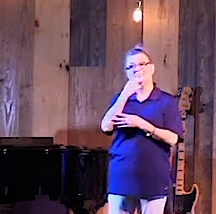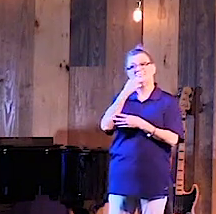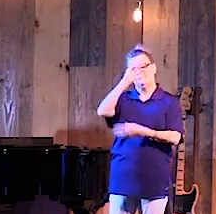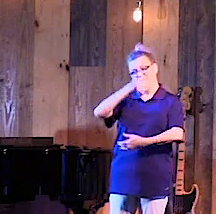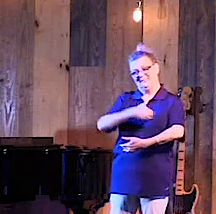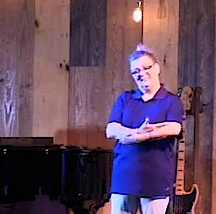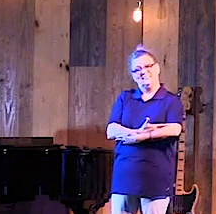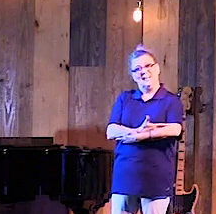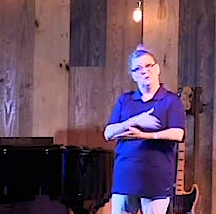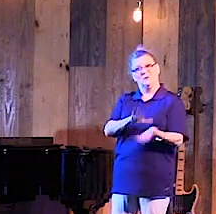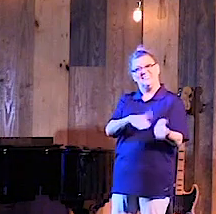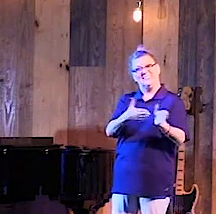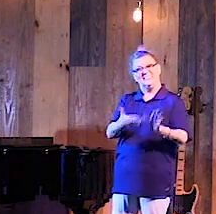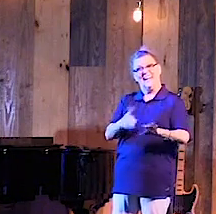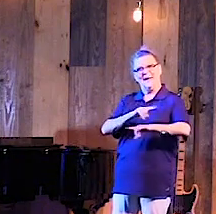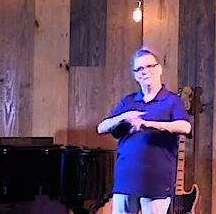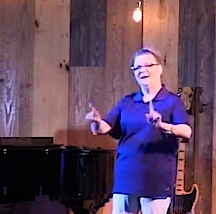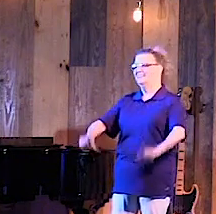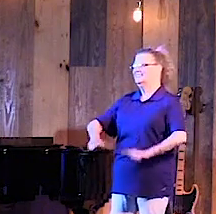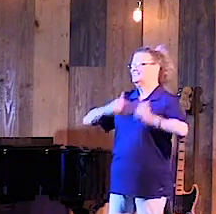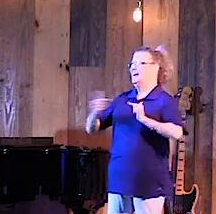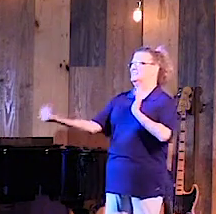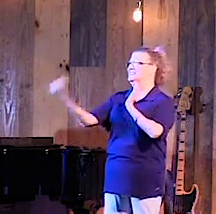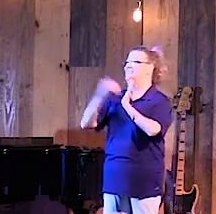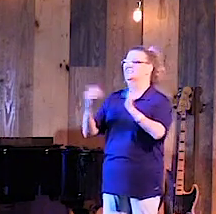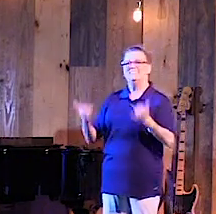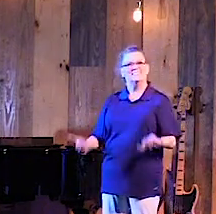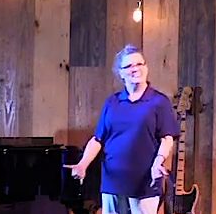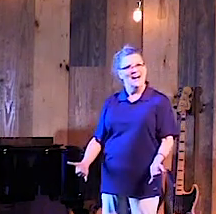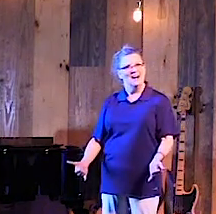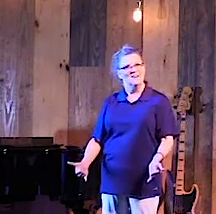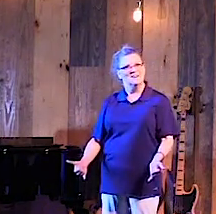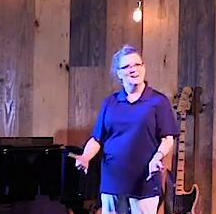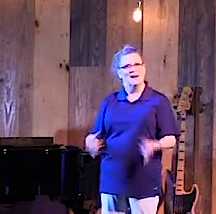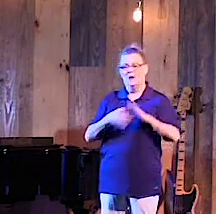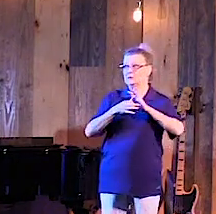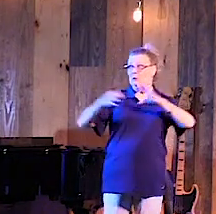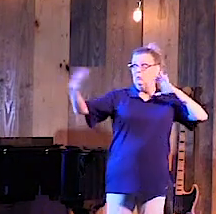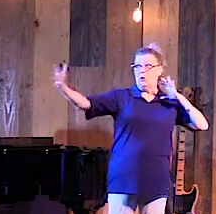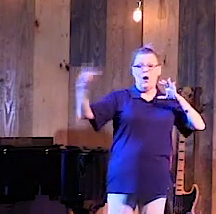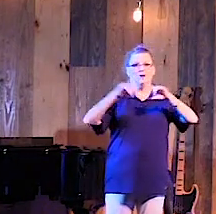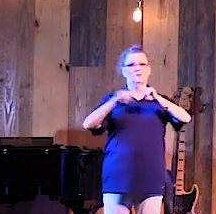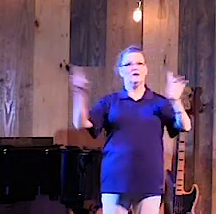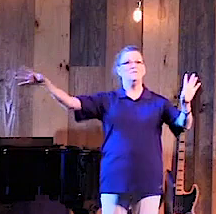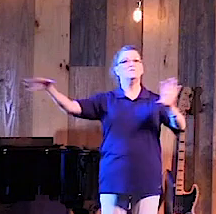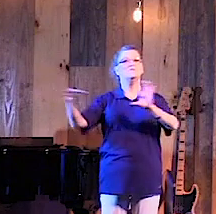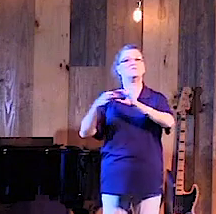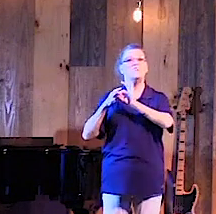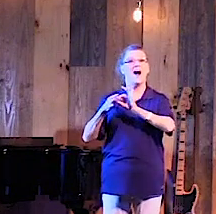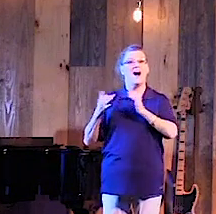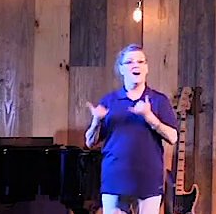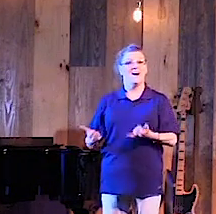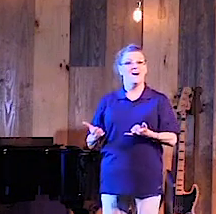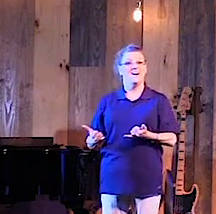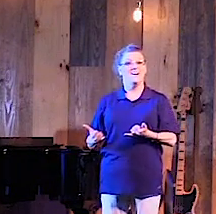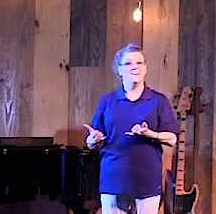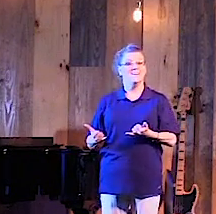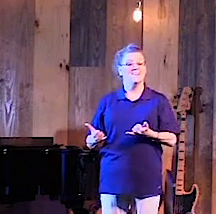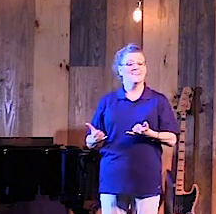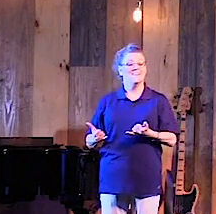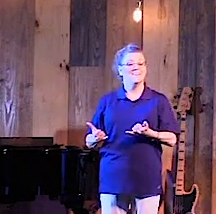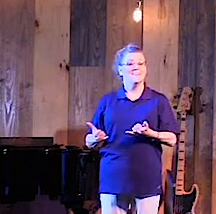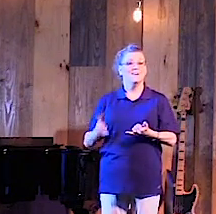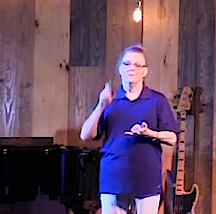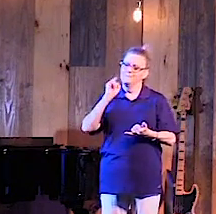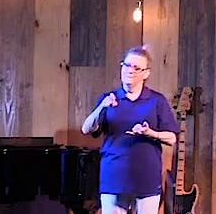was dead and has come to life again. He was lost and he has been found. But you see, you've got to